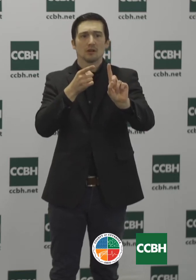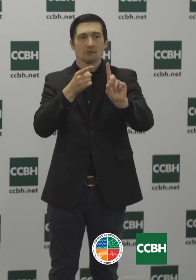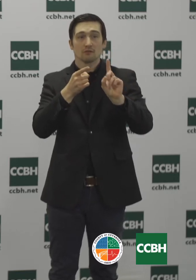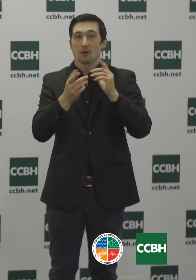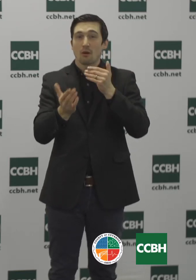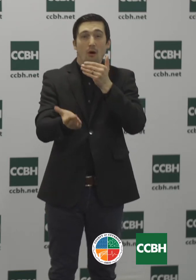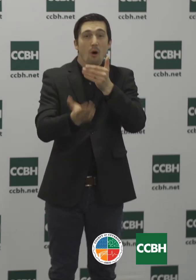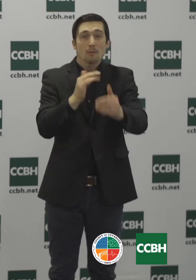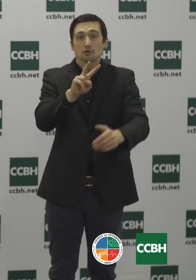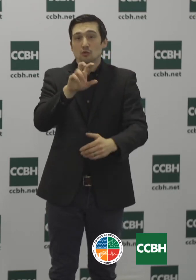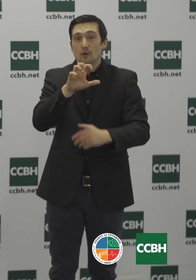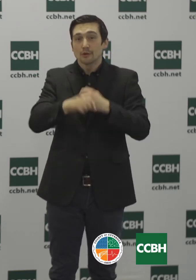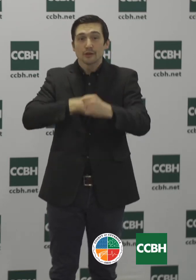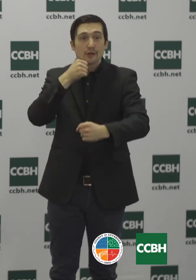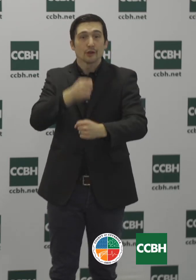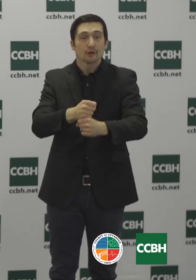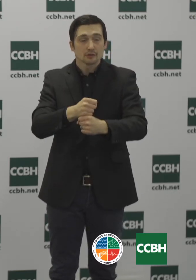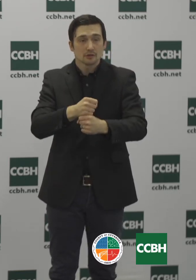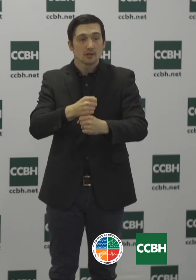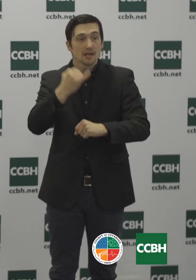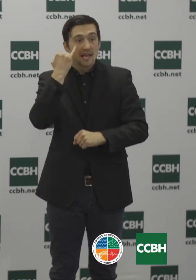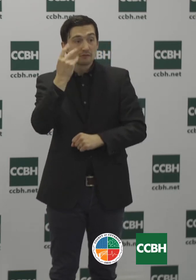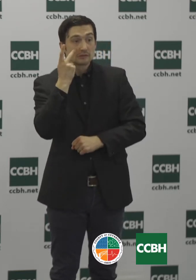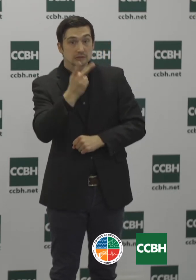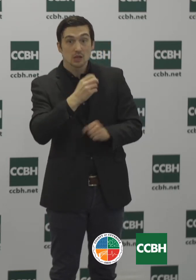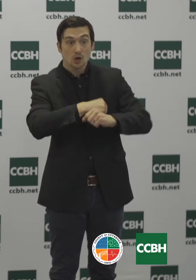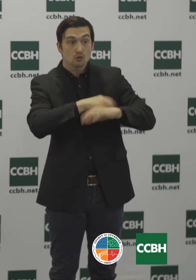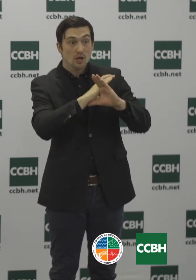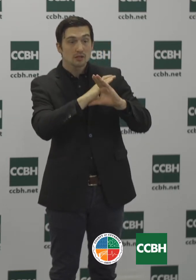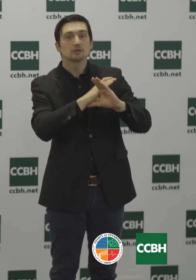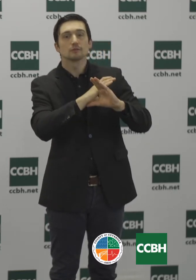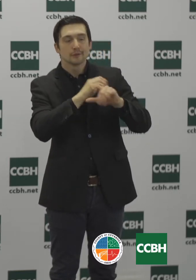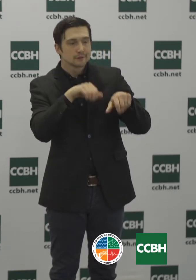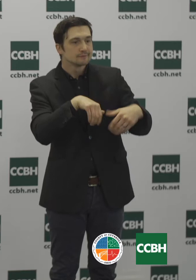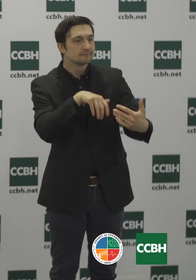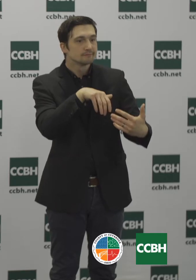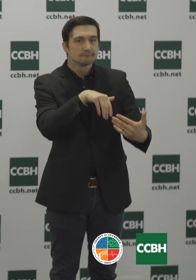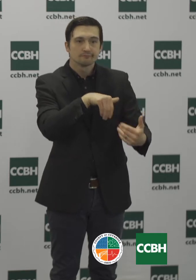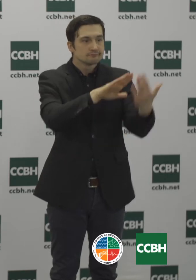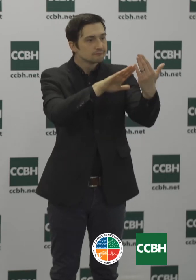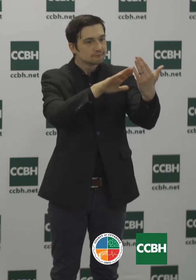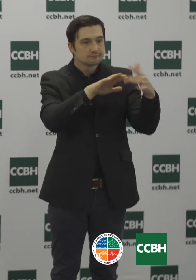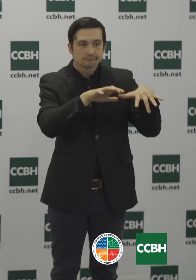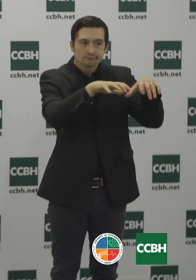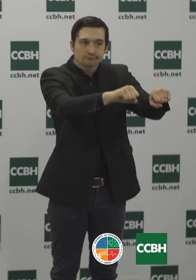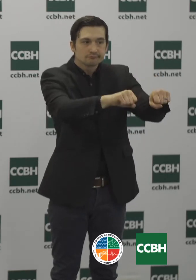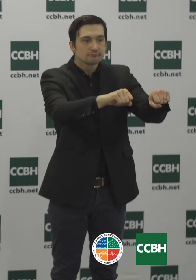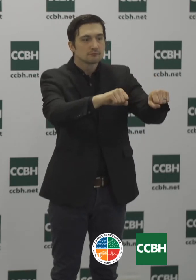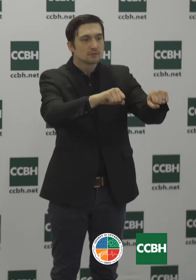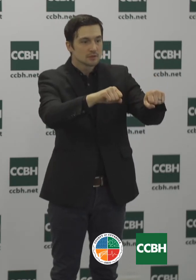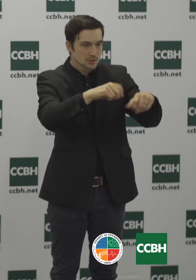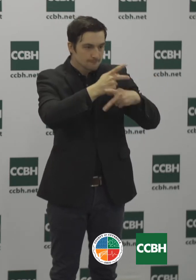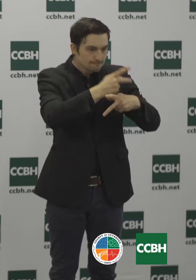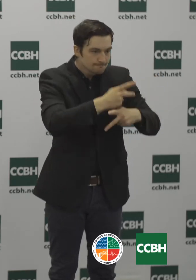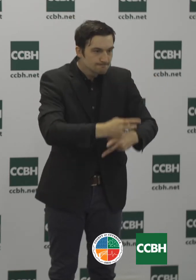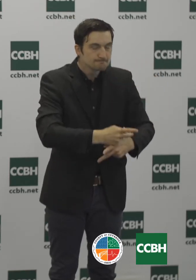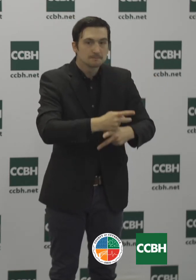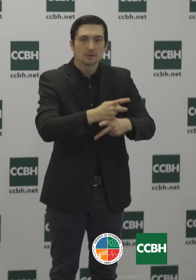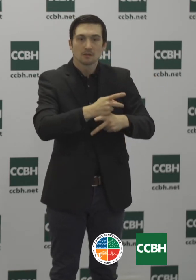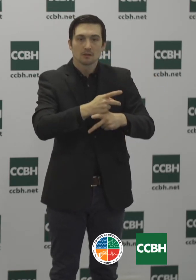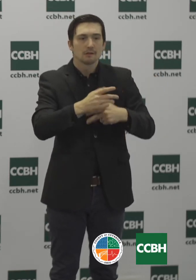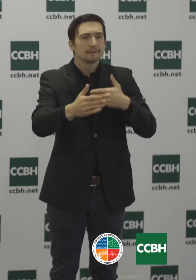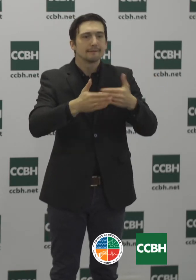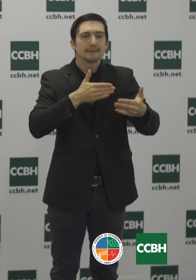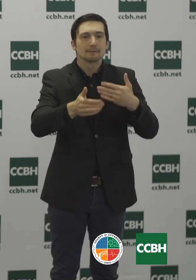years. We respond to crises, keep our communities safe, and care for everyone